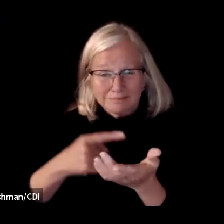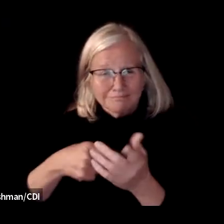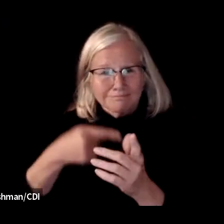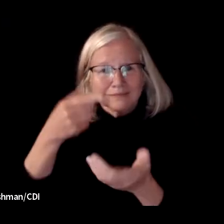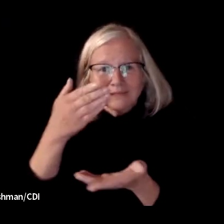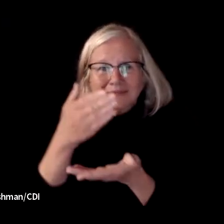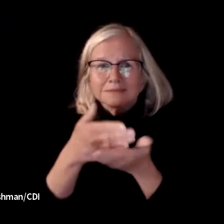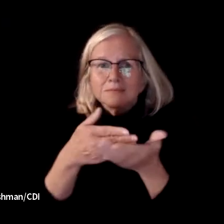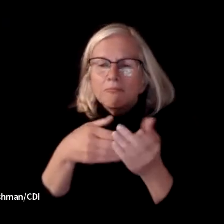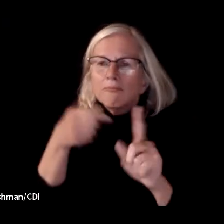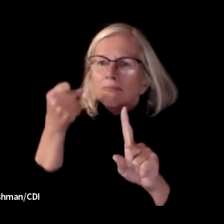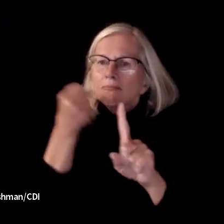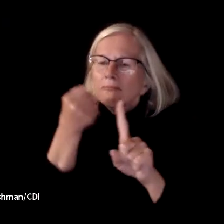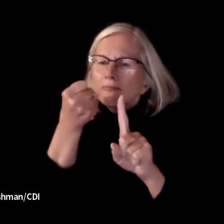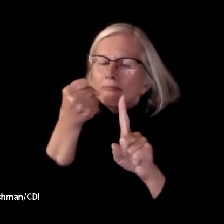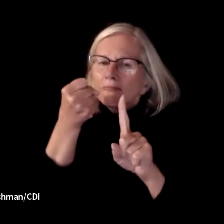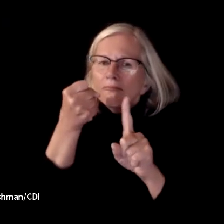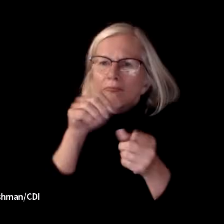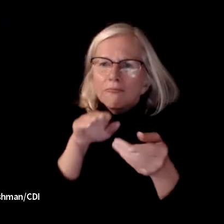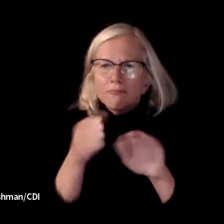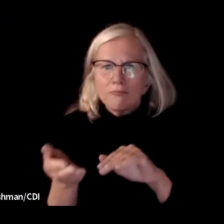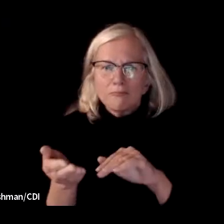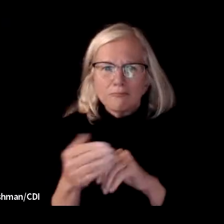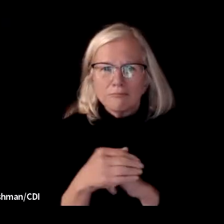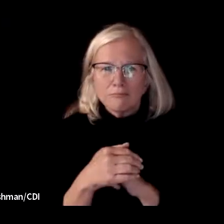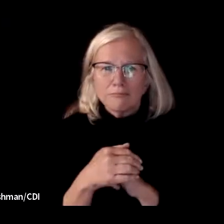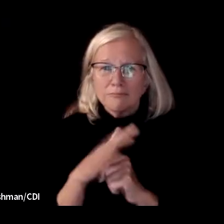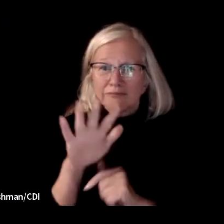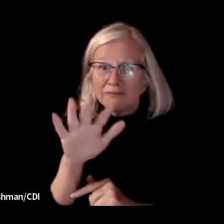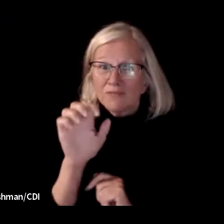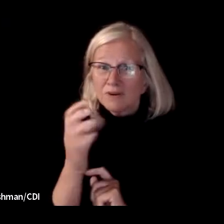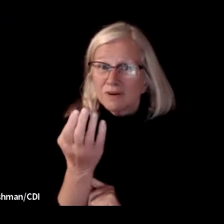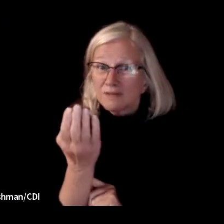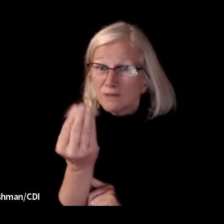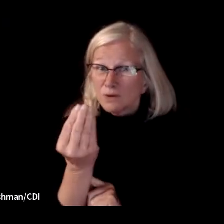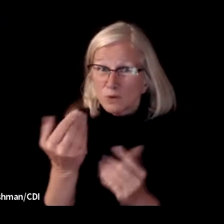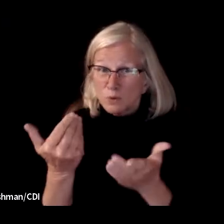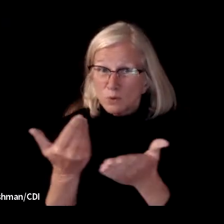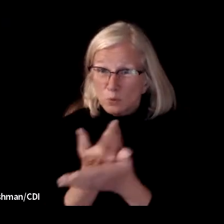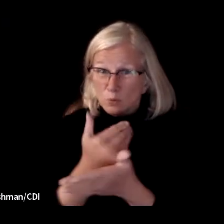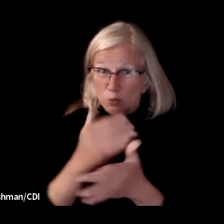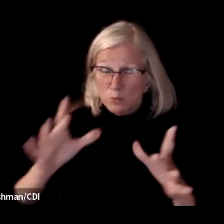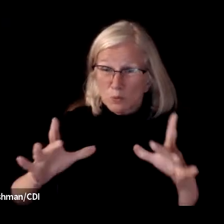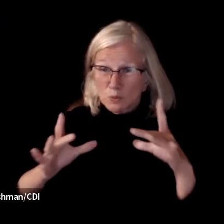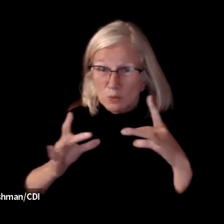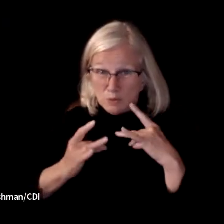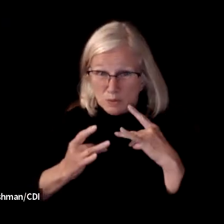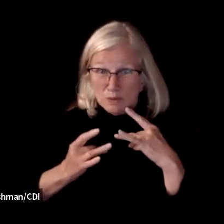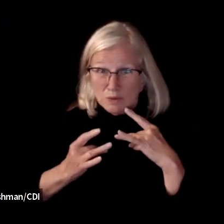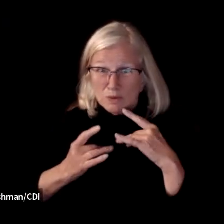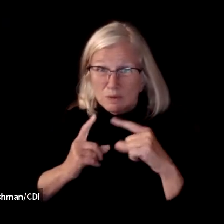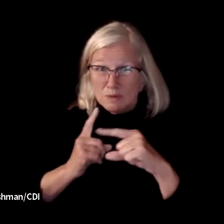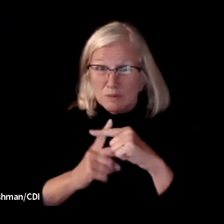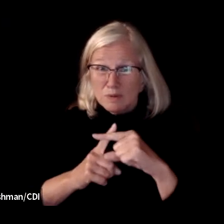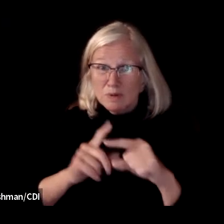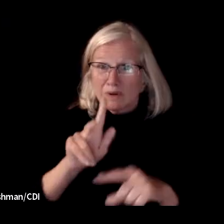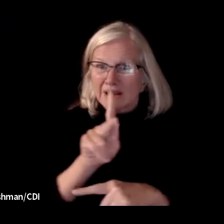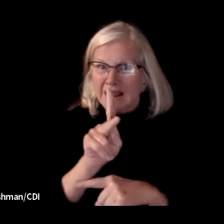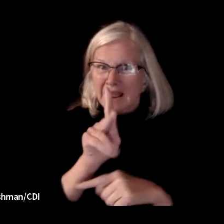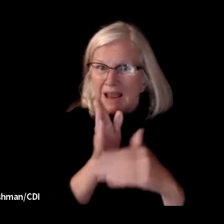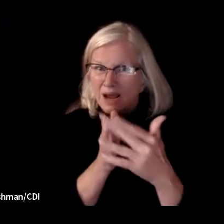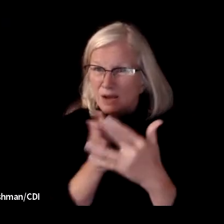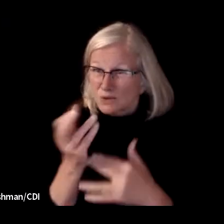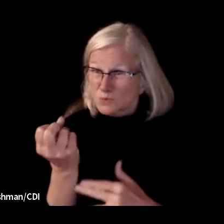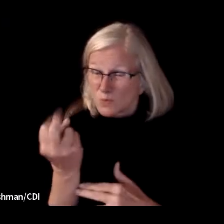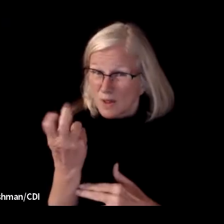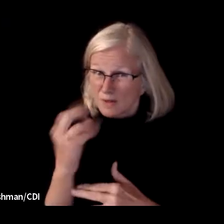report includes 514 new cases in K-12 schools around the state, including 441 new